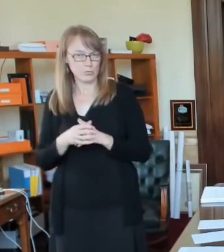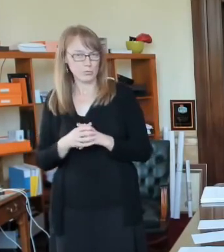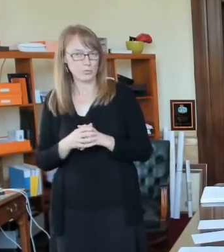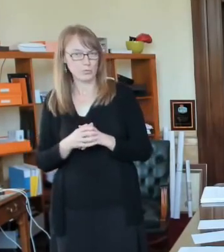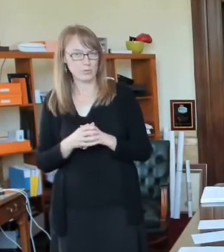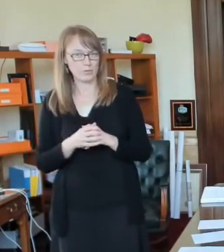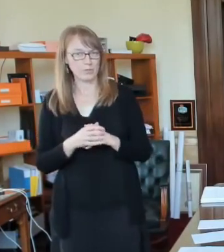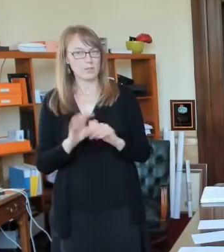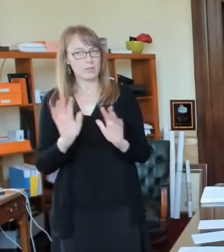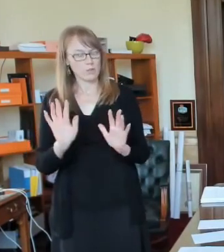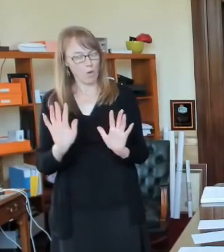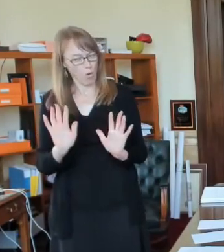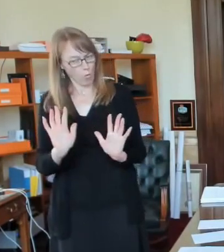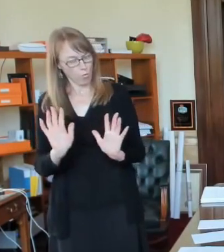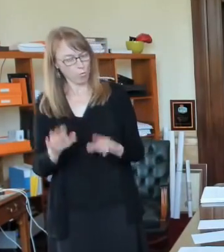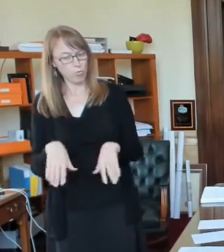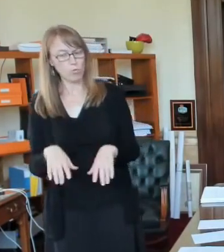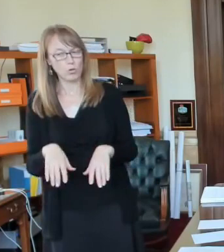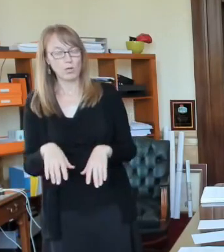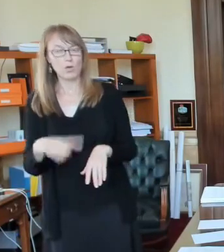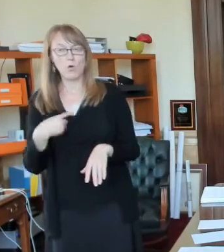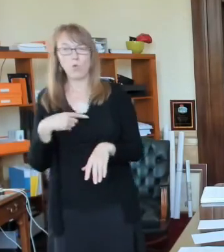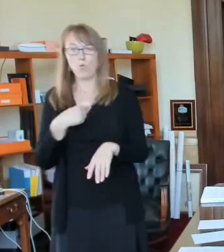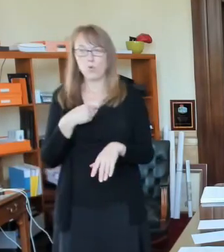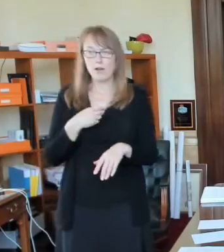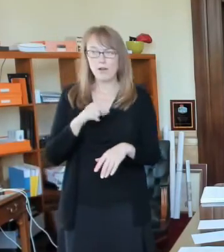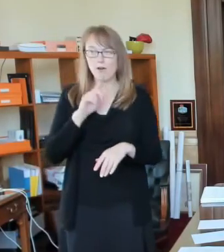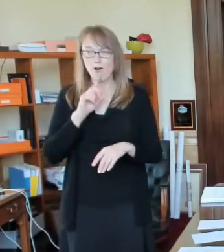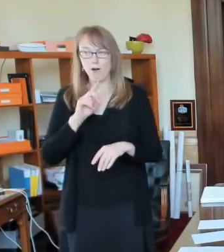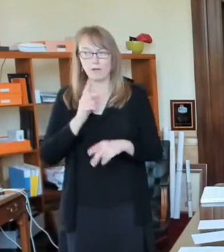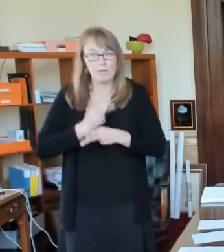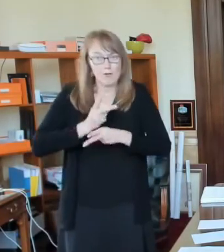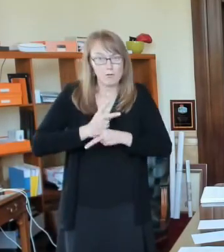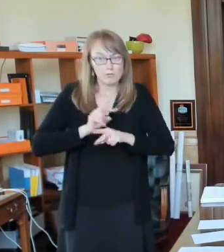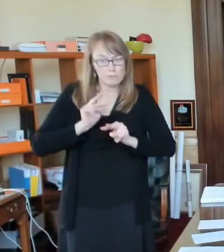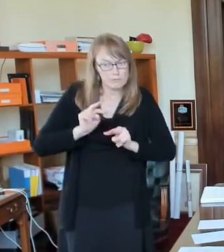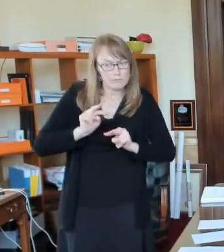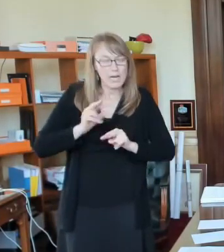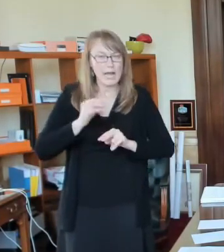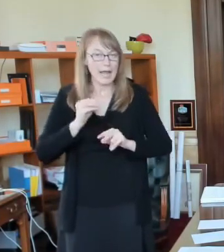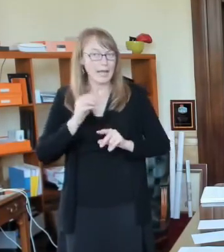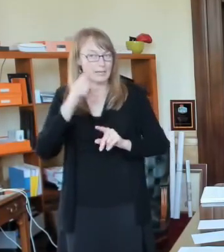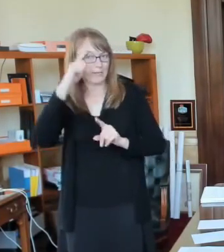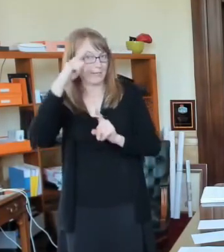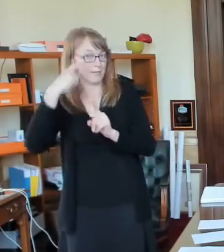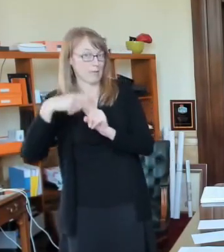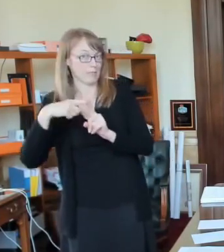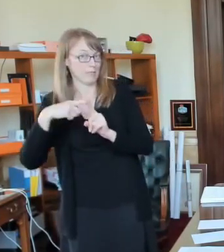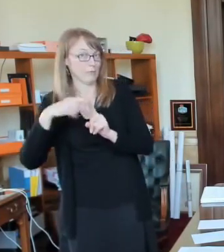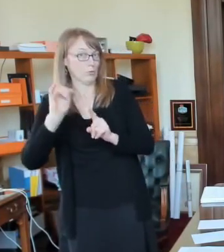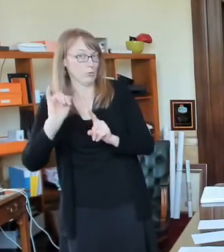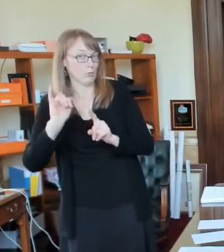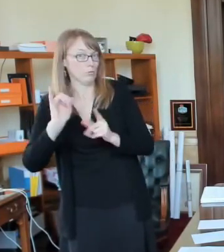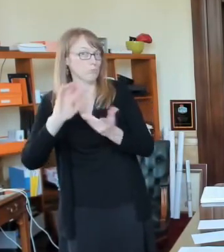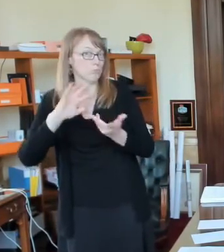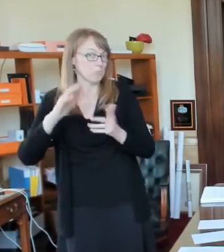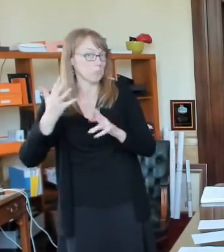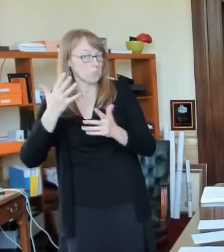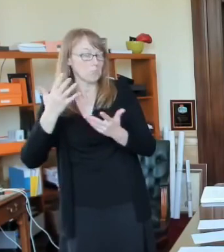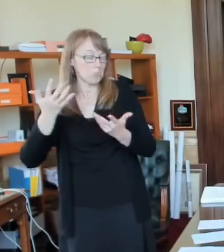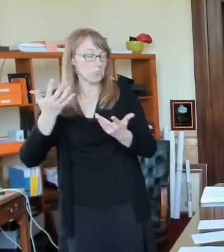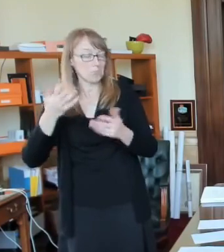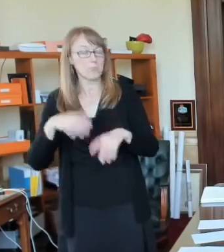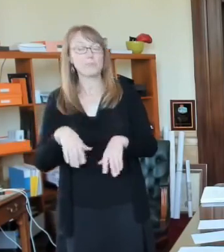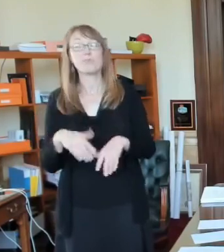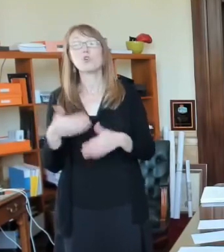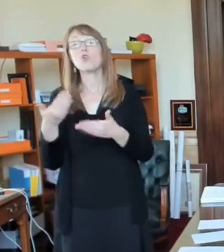we cautiously optimistic, maybe is the word here. We saw patients admitted to the hospital each day,